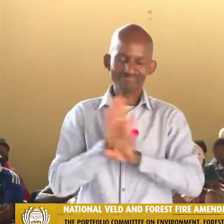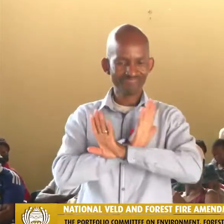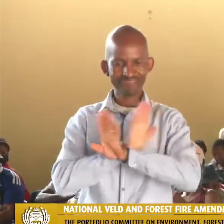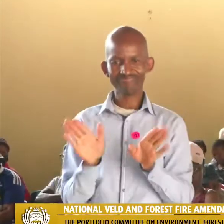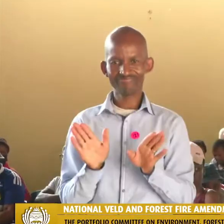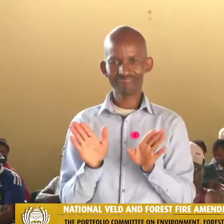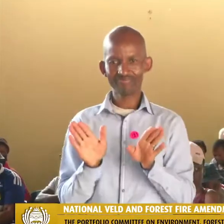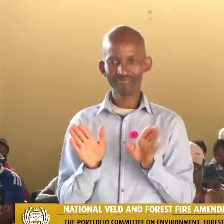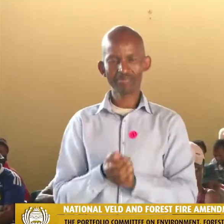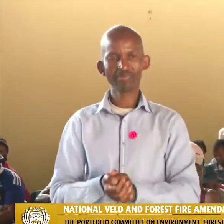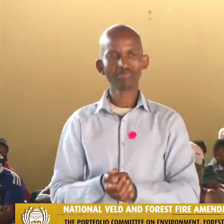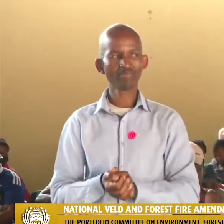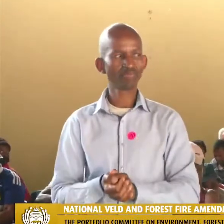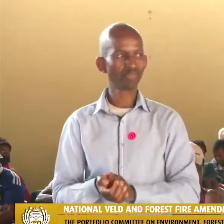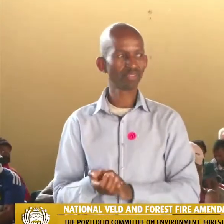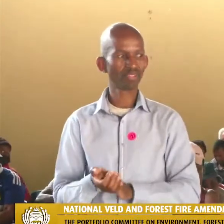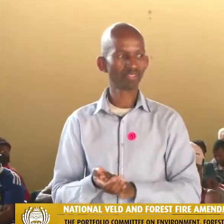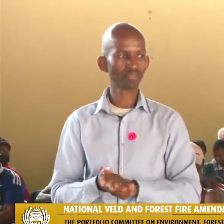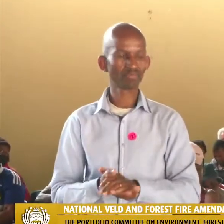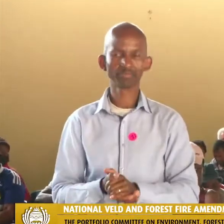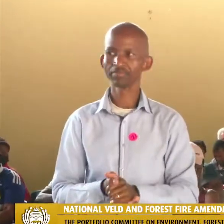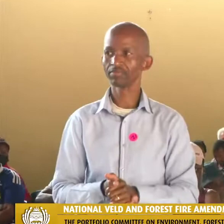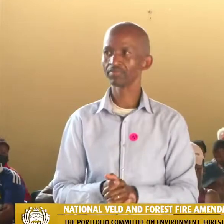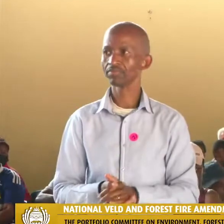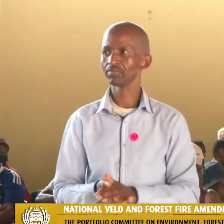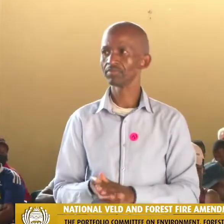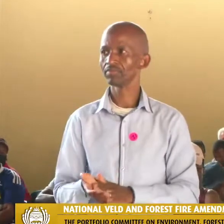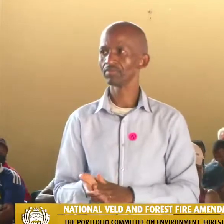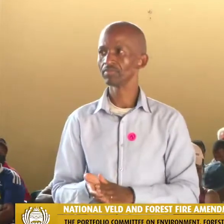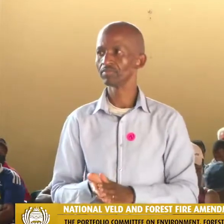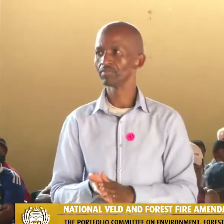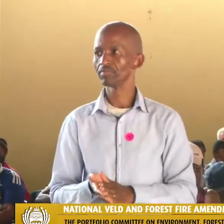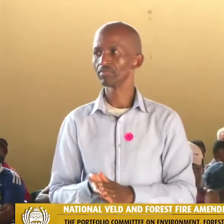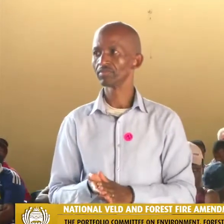Now, the gentleman has started a new trade, a good one. Don't mess it up, please.